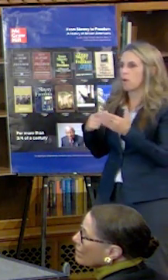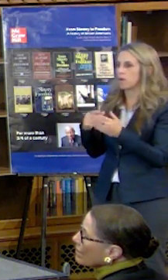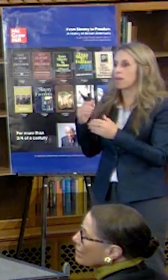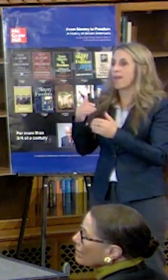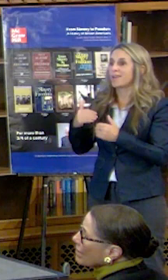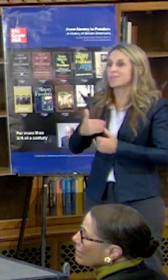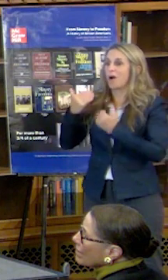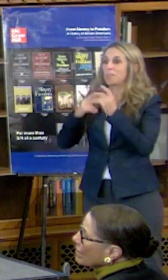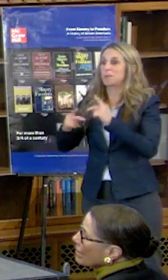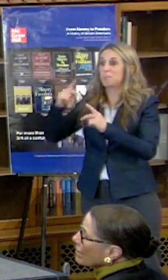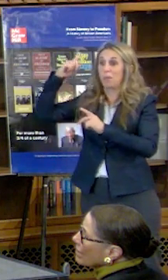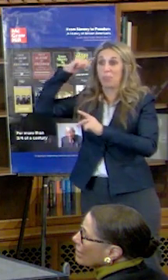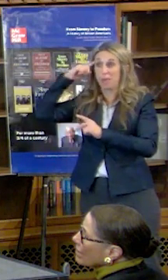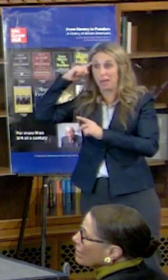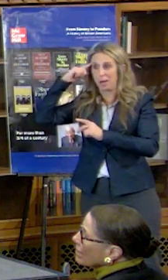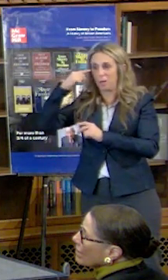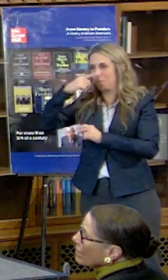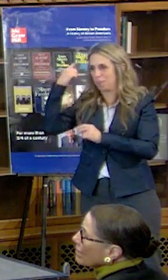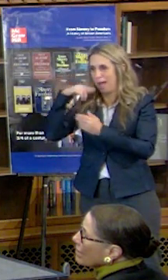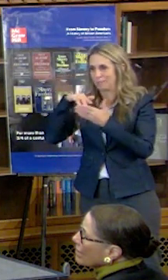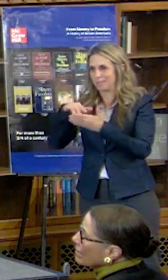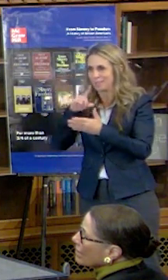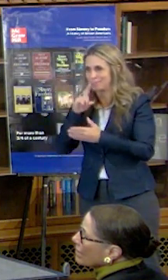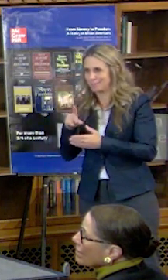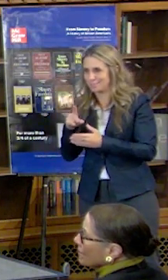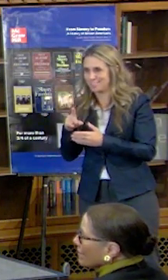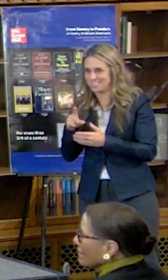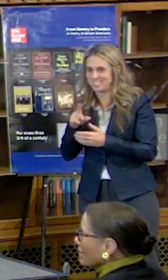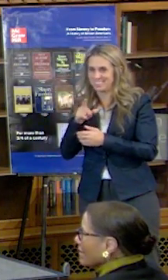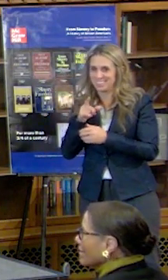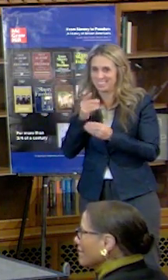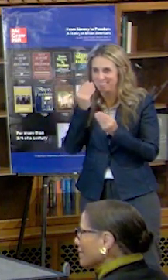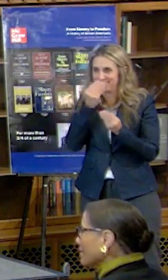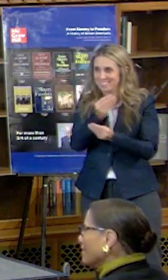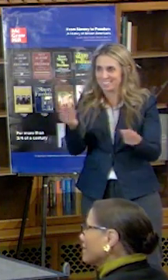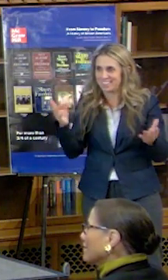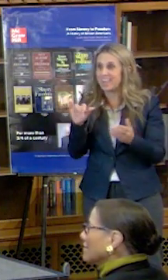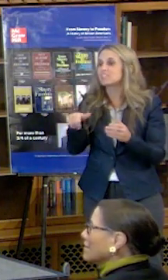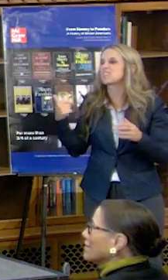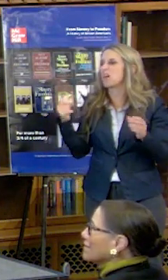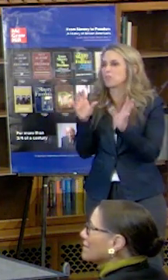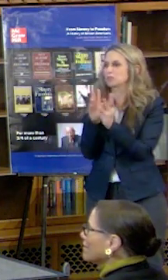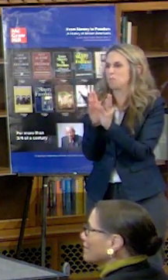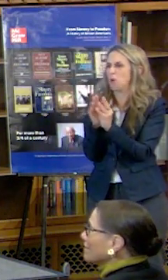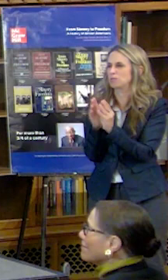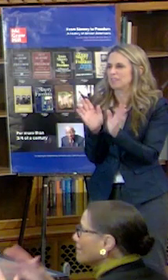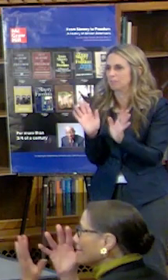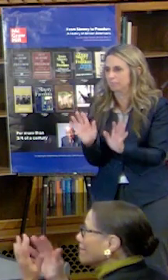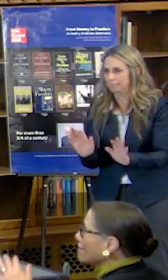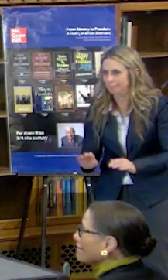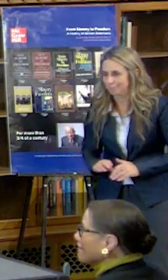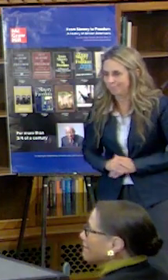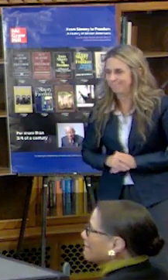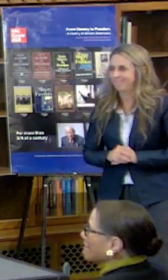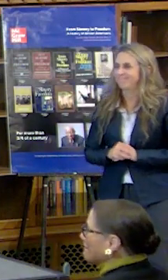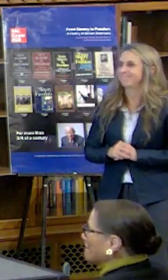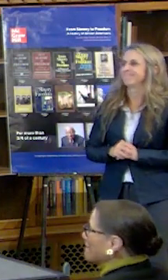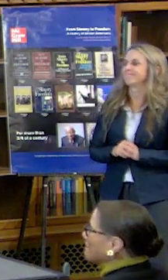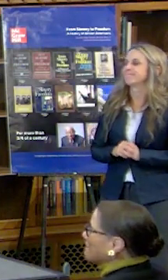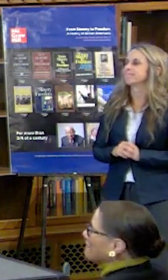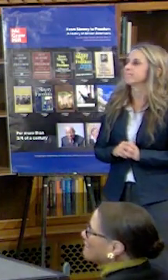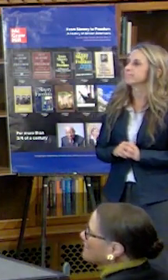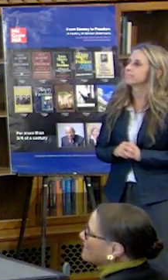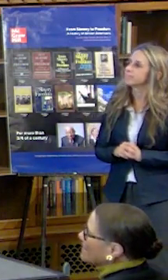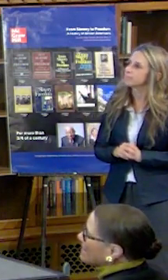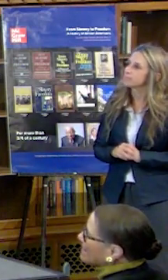black right I'll just lay that part out there that that that's another Symposium um